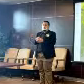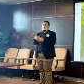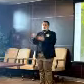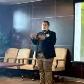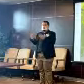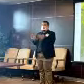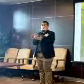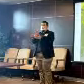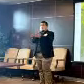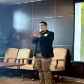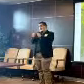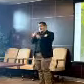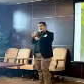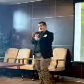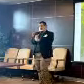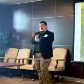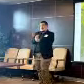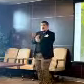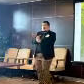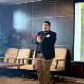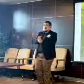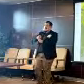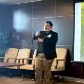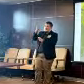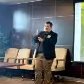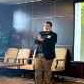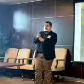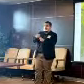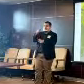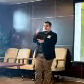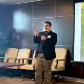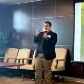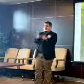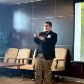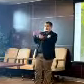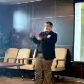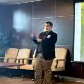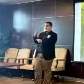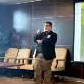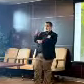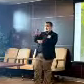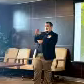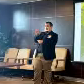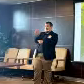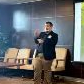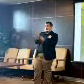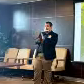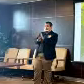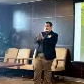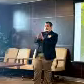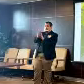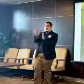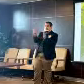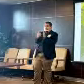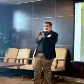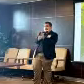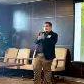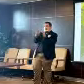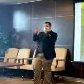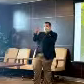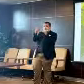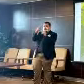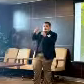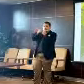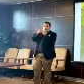new school year has been exceptionally hard to see unfold. We saw cases rising again. We were hopeful